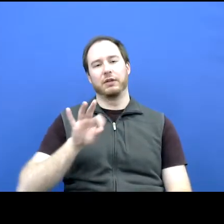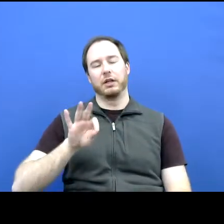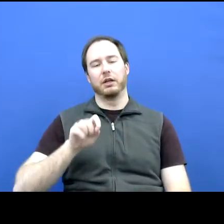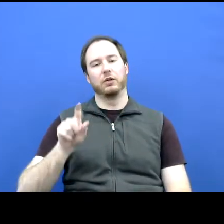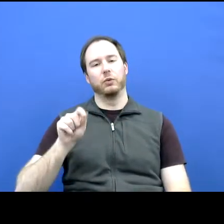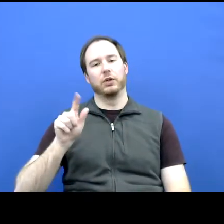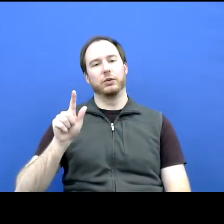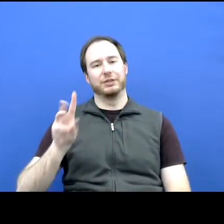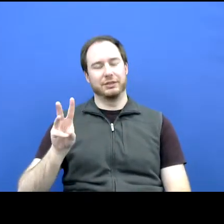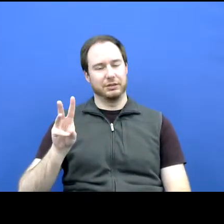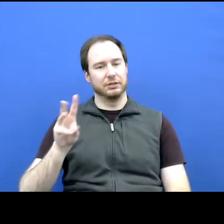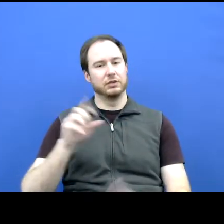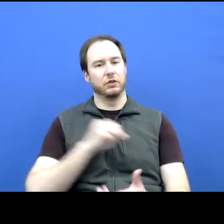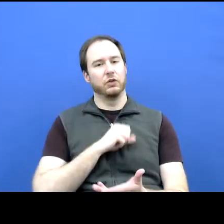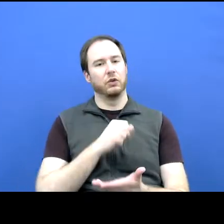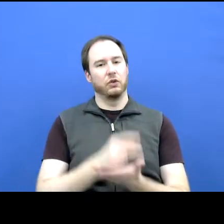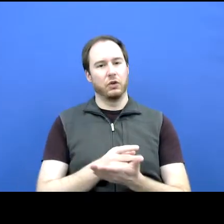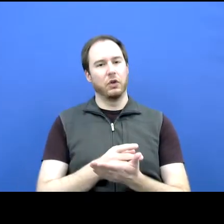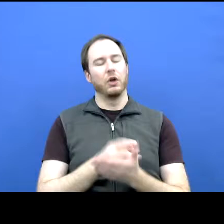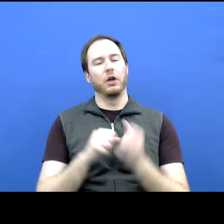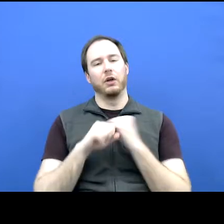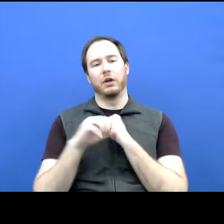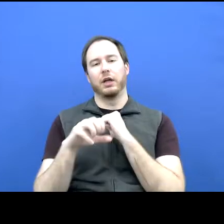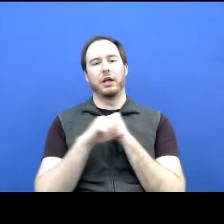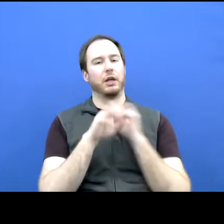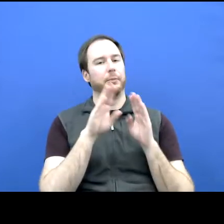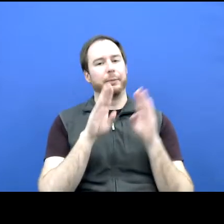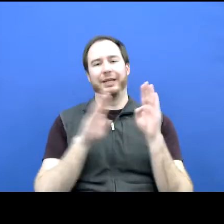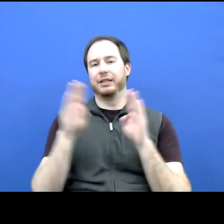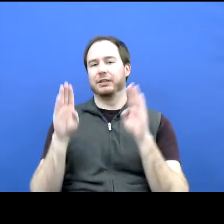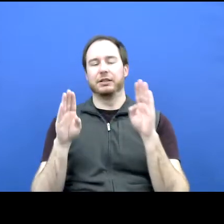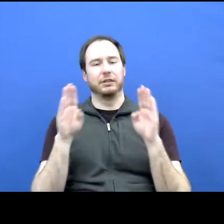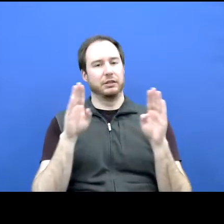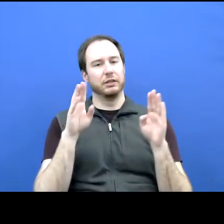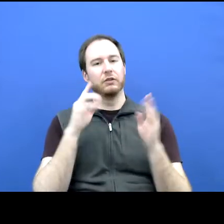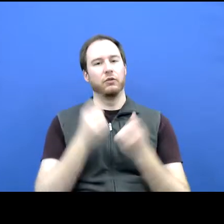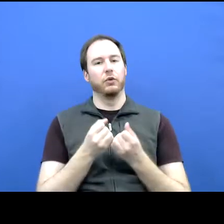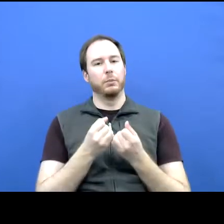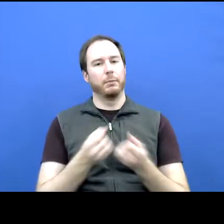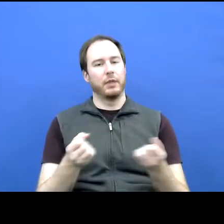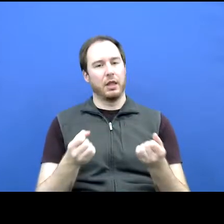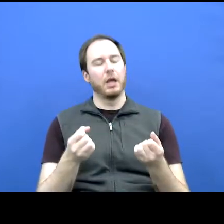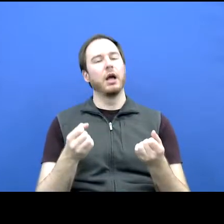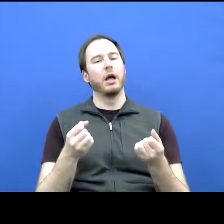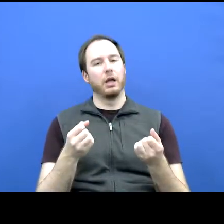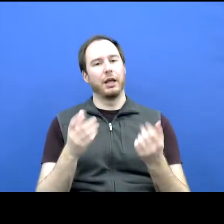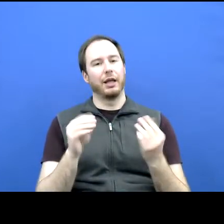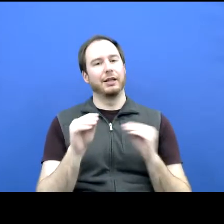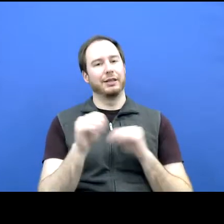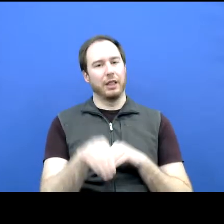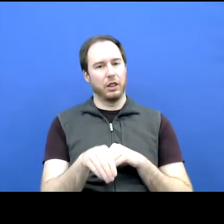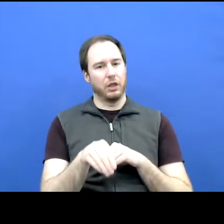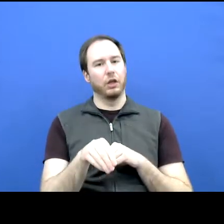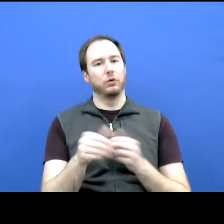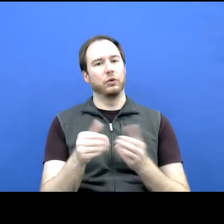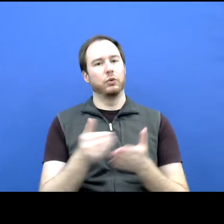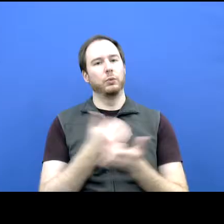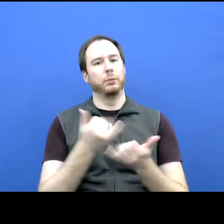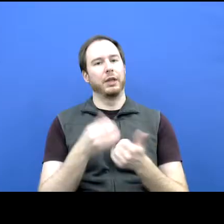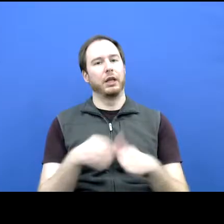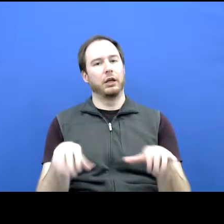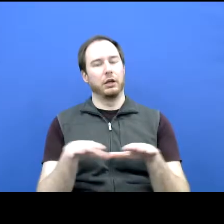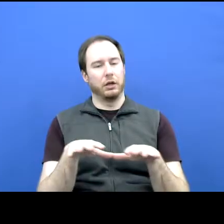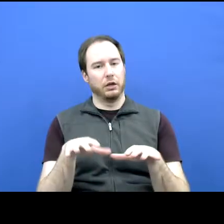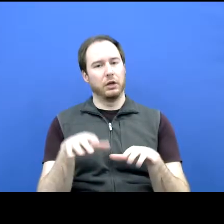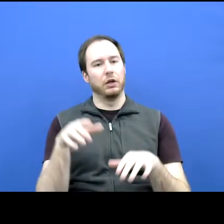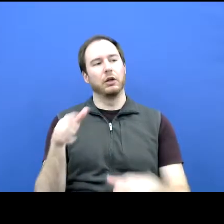9-179, 2026 to authorize advertisements of bids on supply and installation of a new playground at